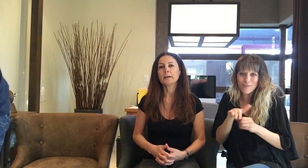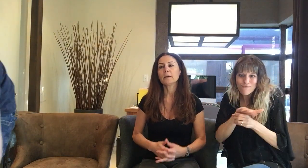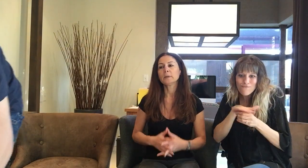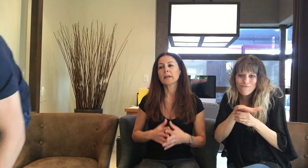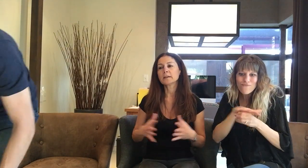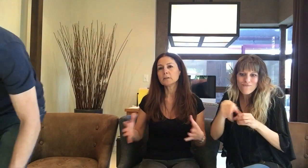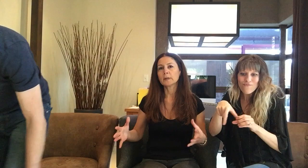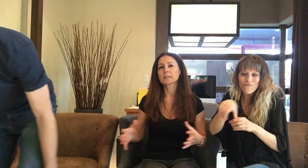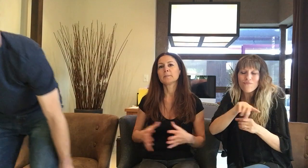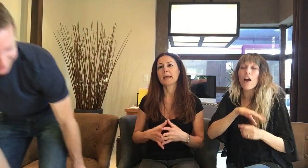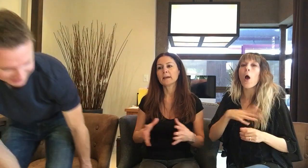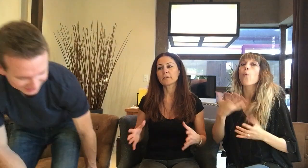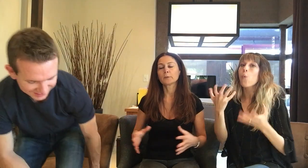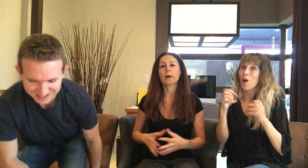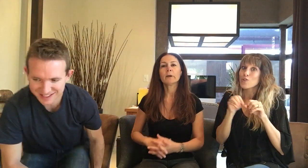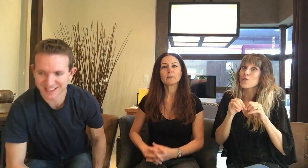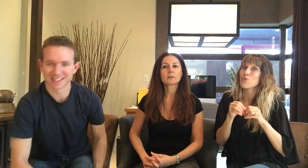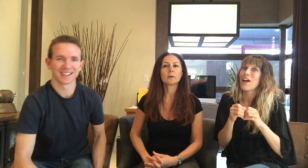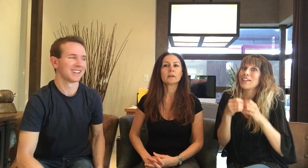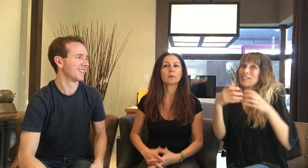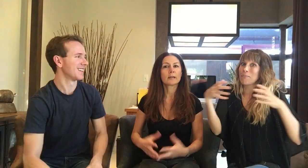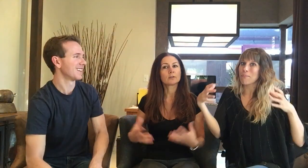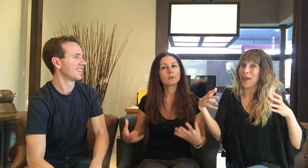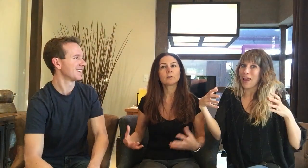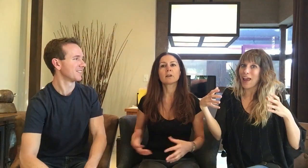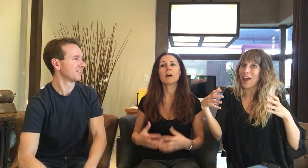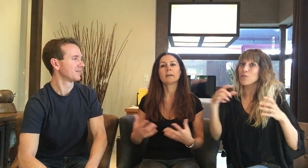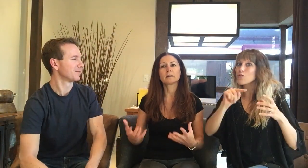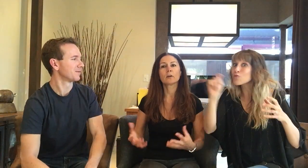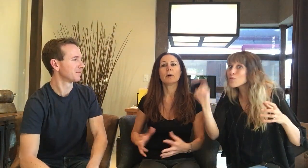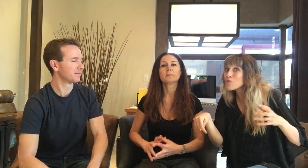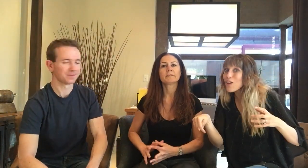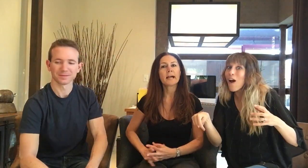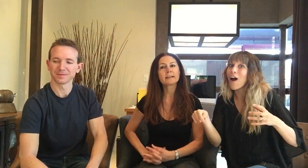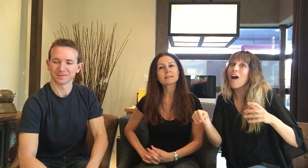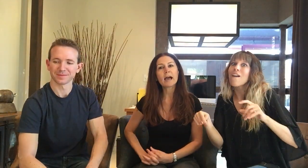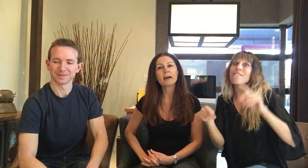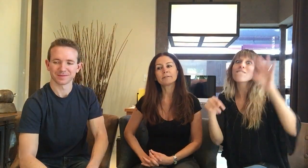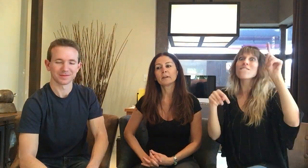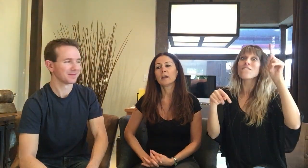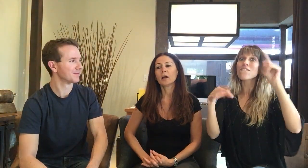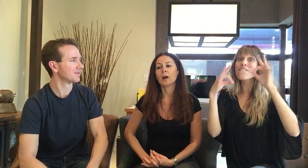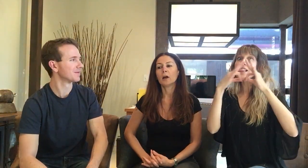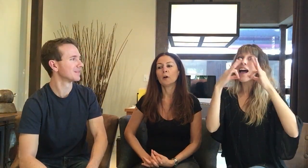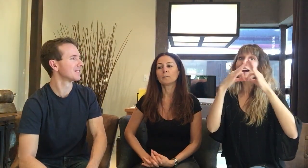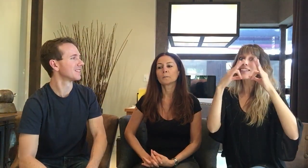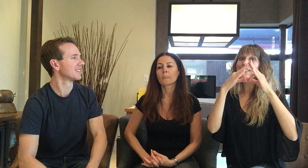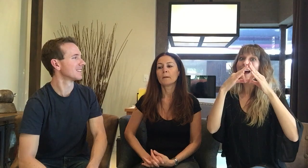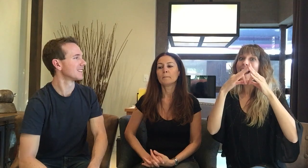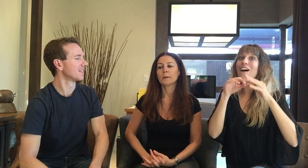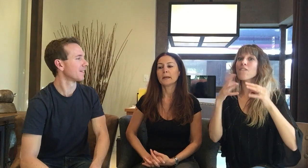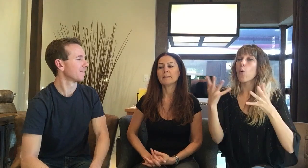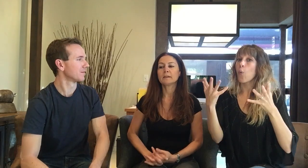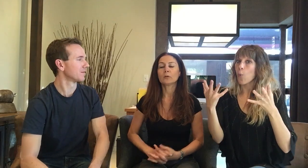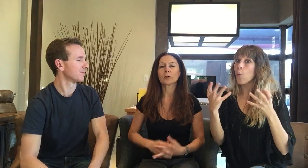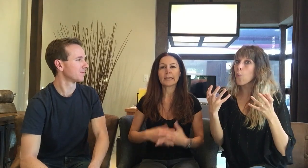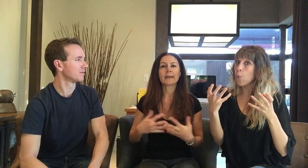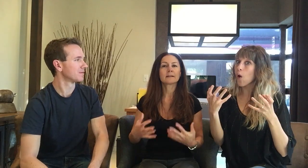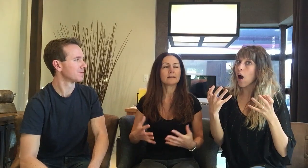Arizona, and we'd like to expand throughout Arizona and go down to Tucson and go up to Flagstaff. But I think organically